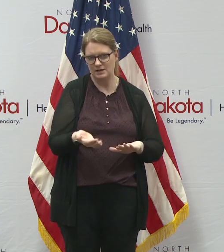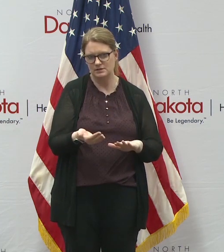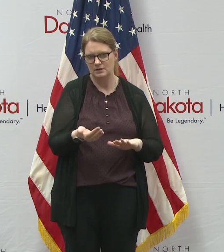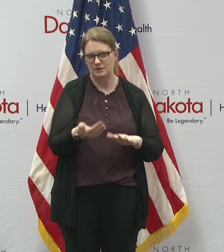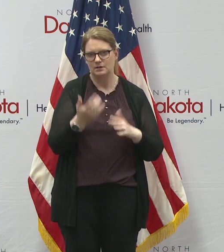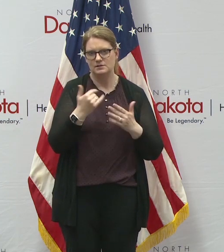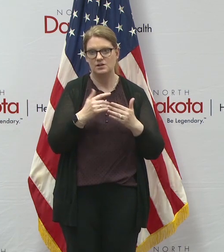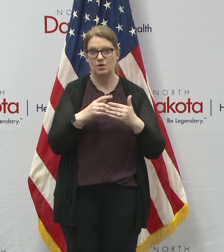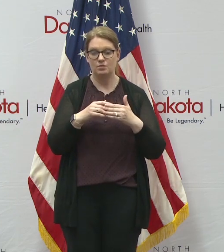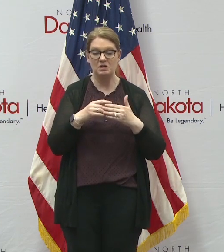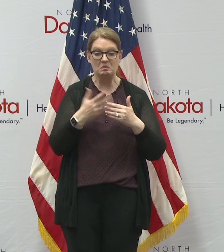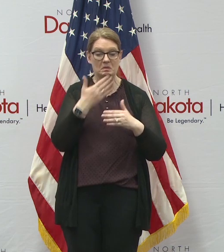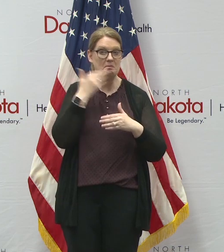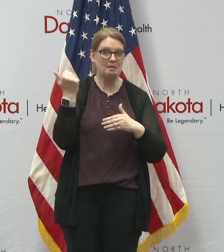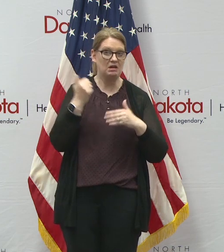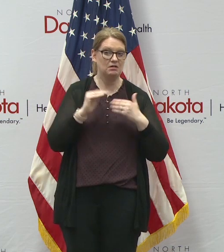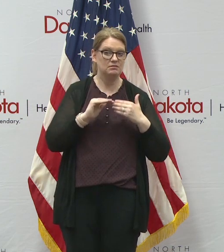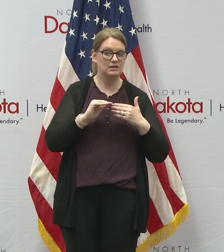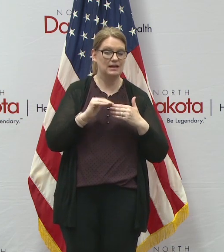we're behind.